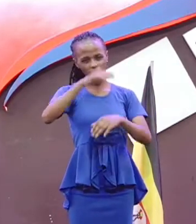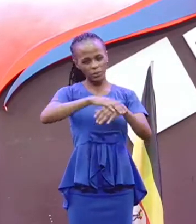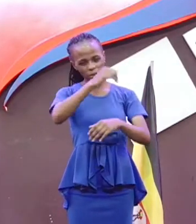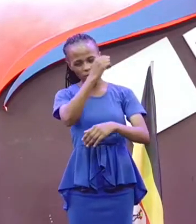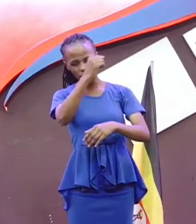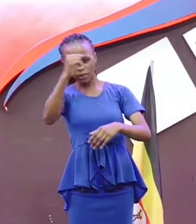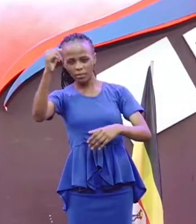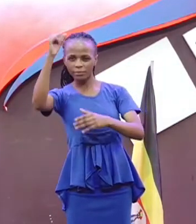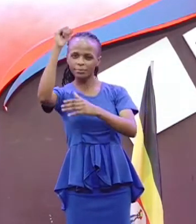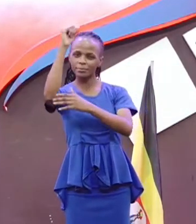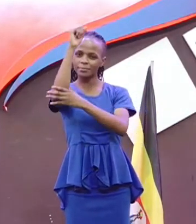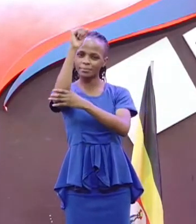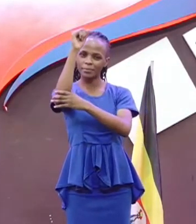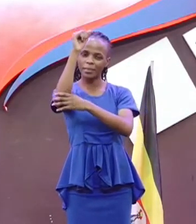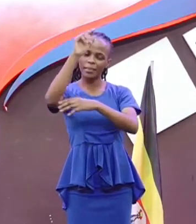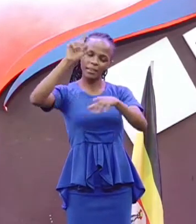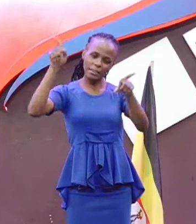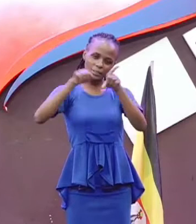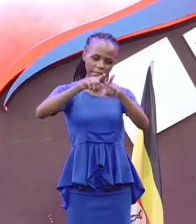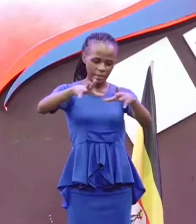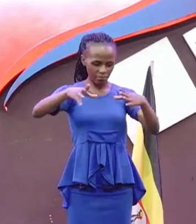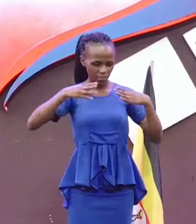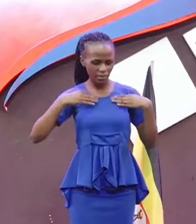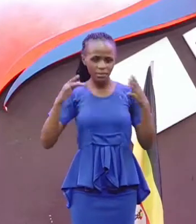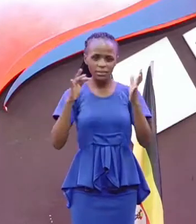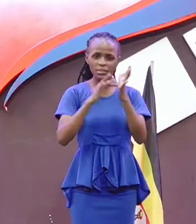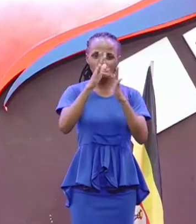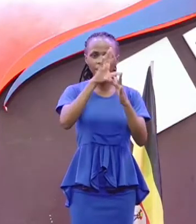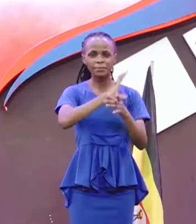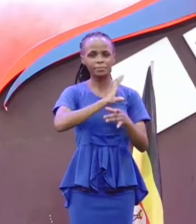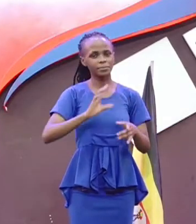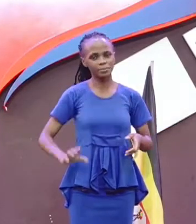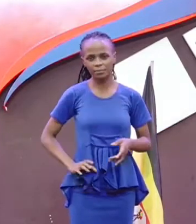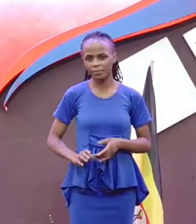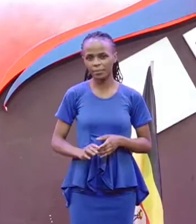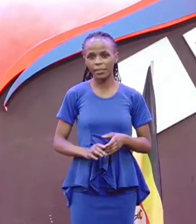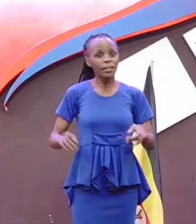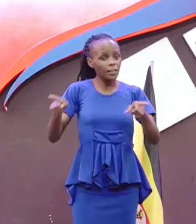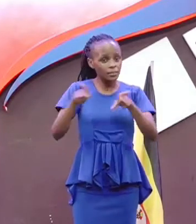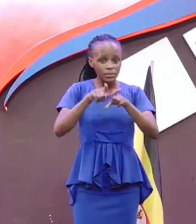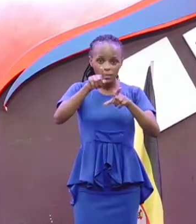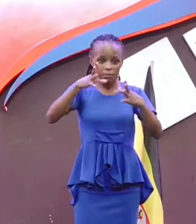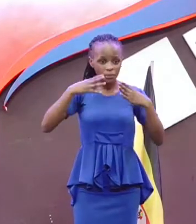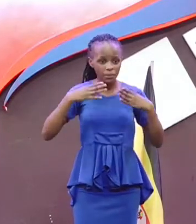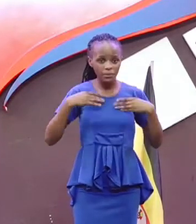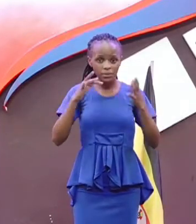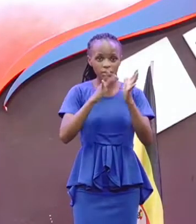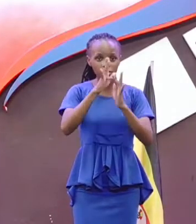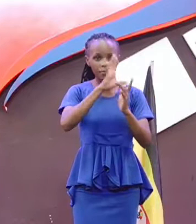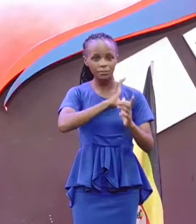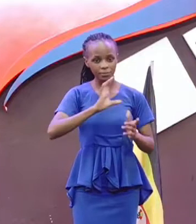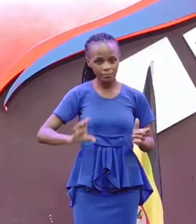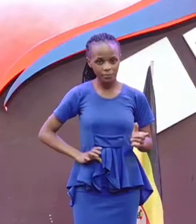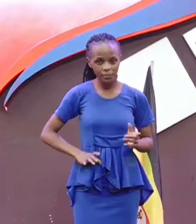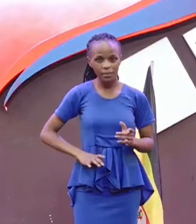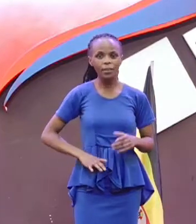if you're on Abraham's side. Ngera wakkiriza Yesu Kristo. And you believe Jesus Christ. Ngamba nga wakkiriza Yesu Kristo. And you believe Jesus